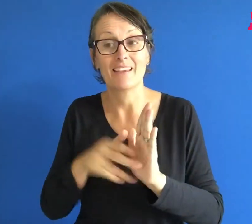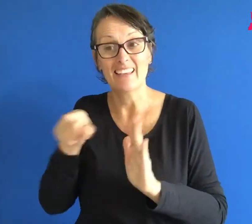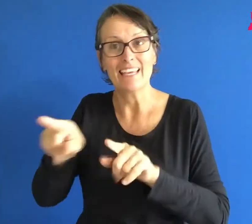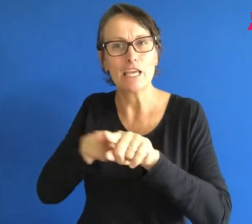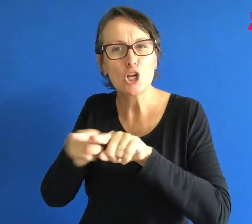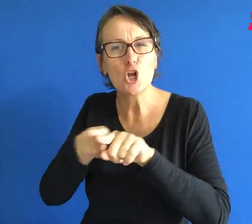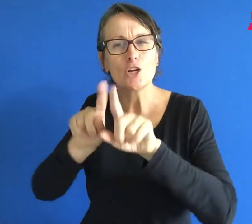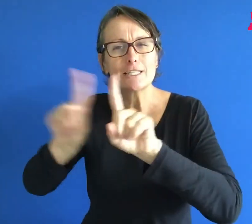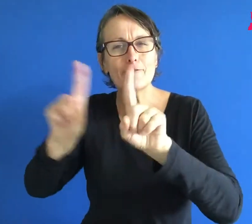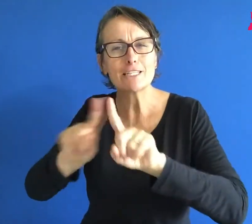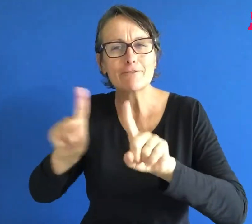to maintain good well-being.